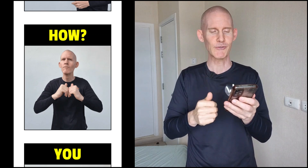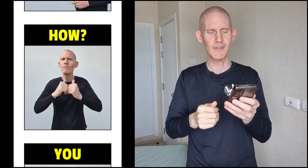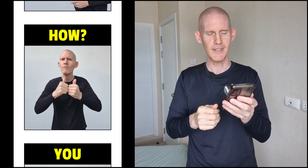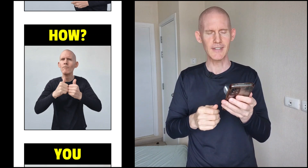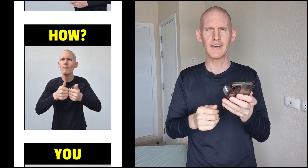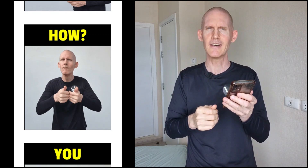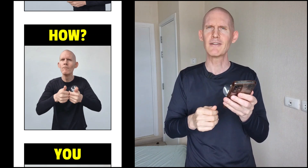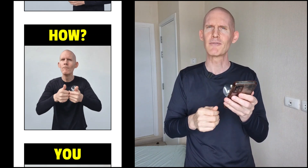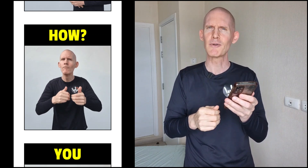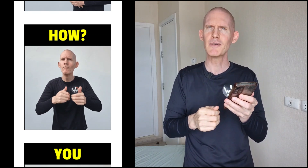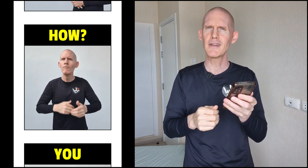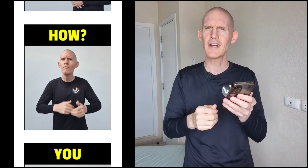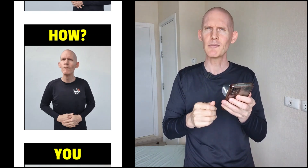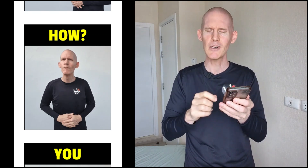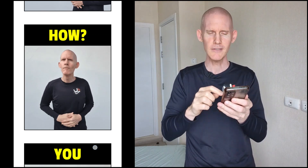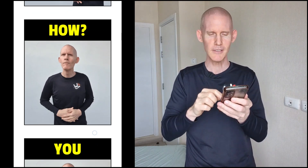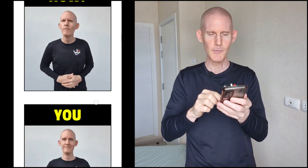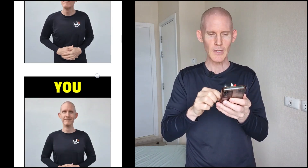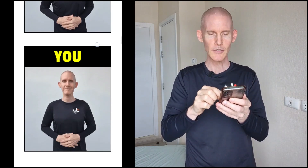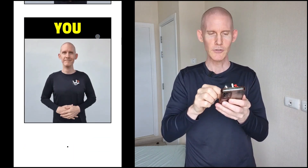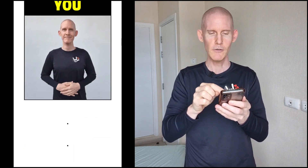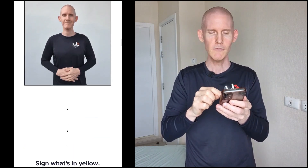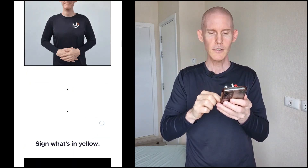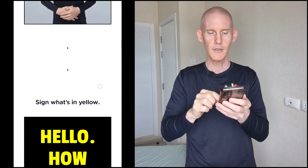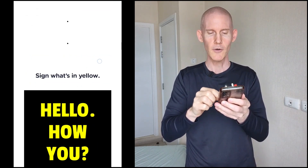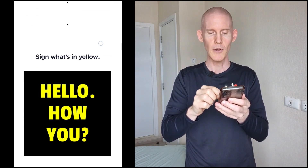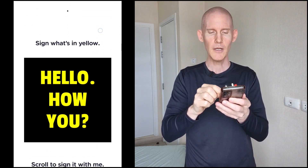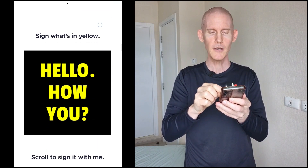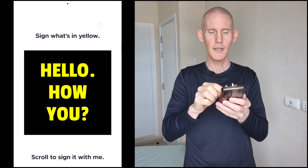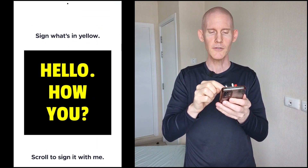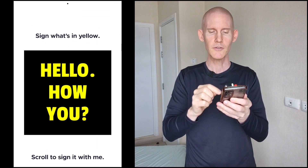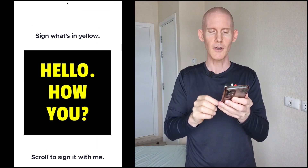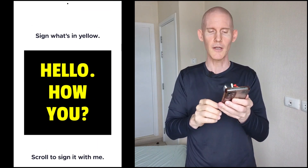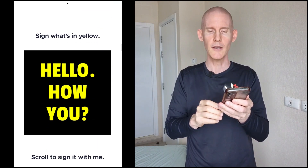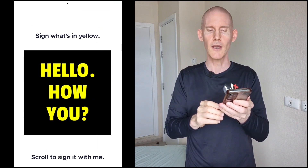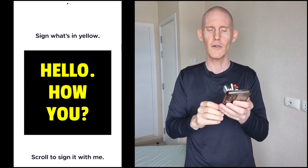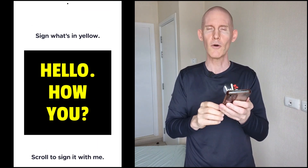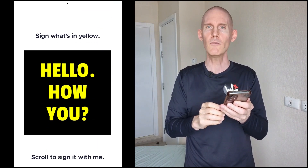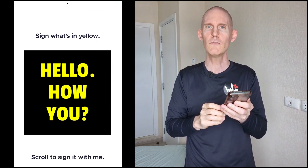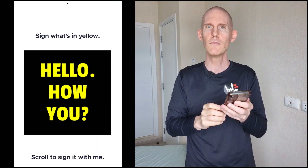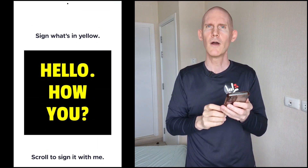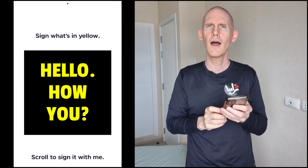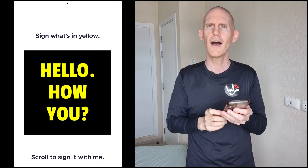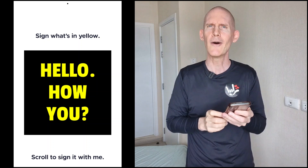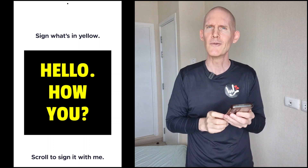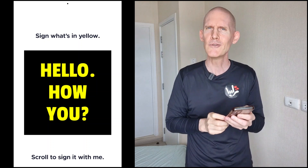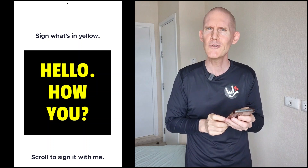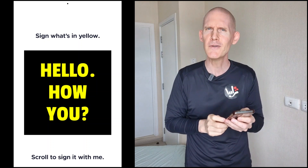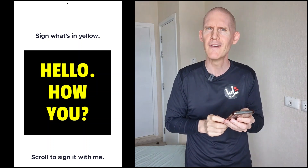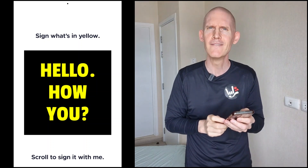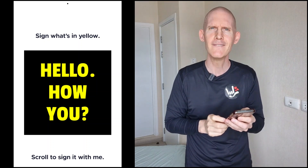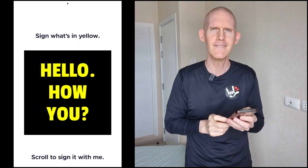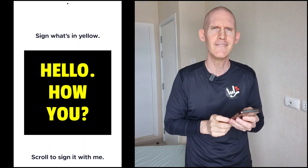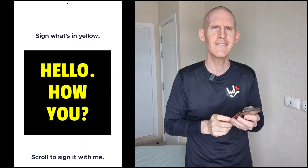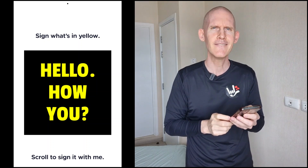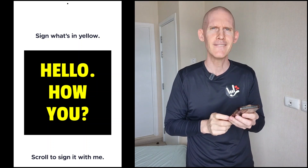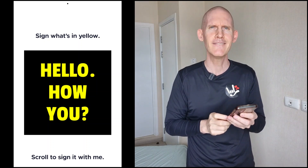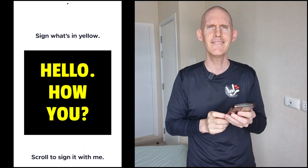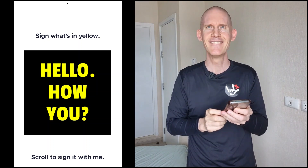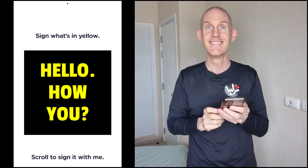how, that's right. And furrowing the eyebrows. So go back and sign hello, how you?